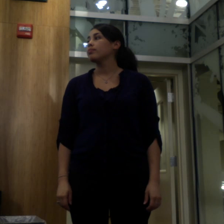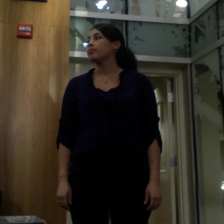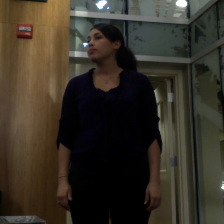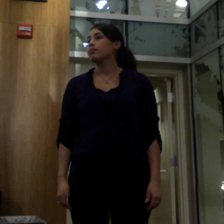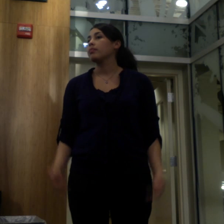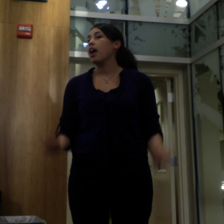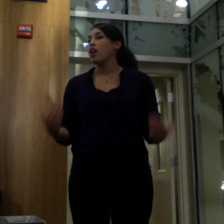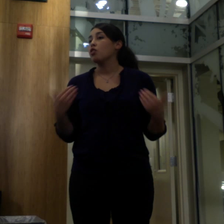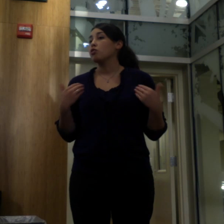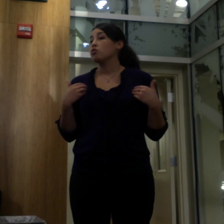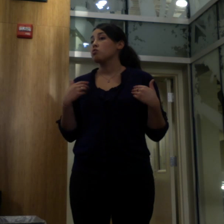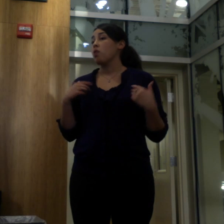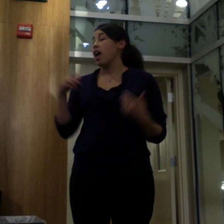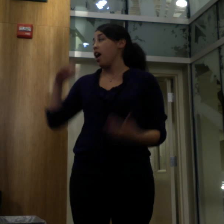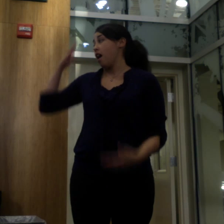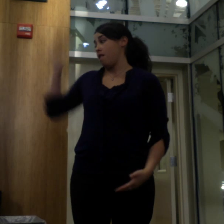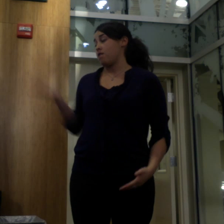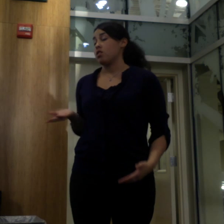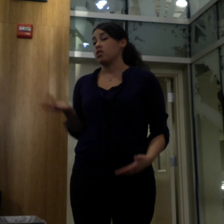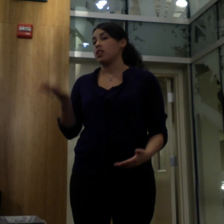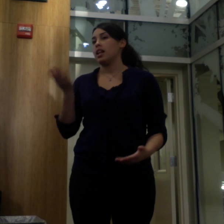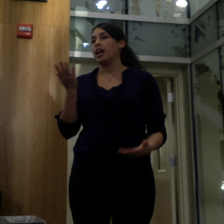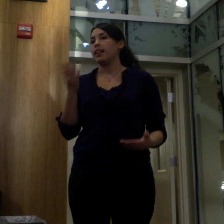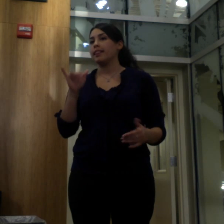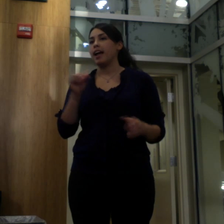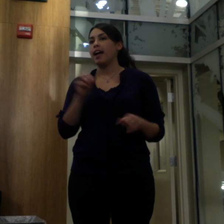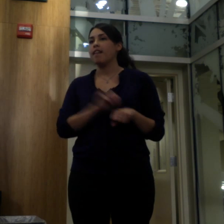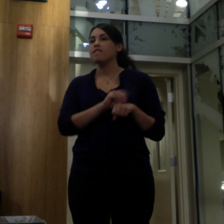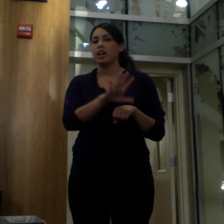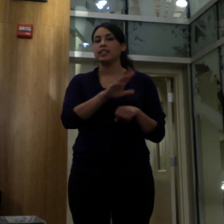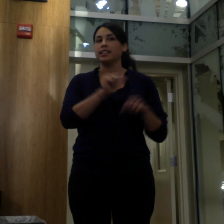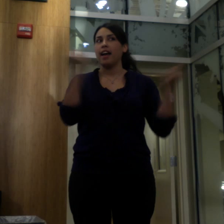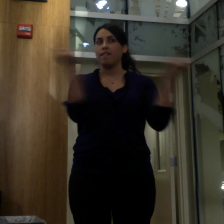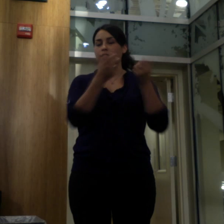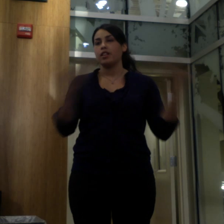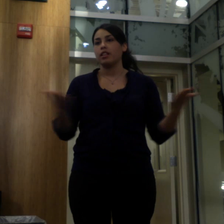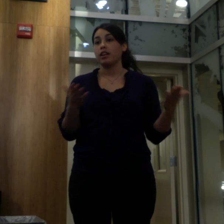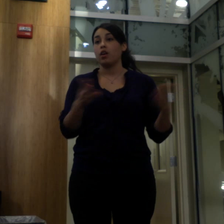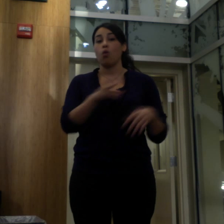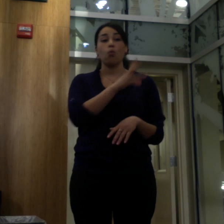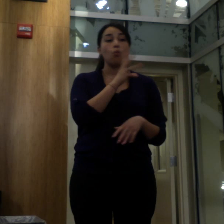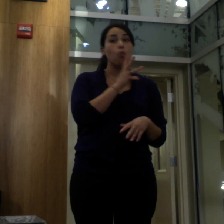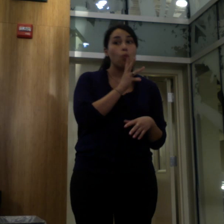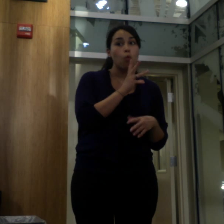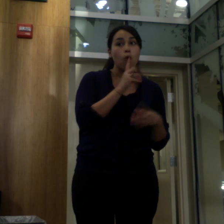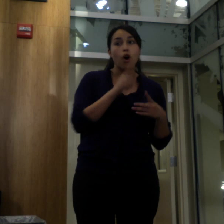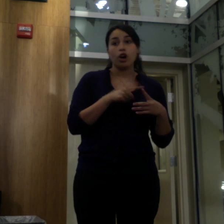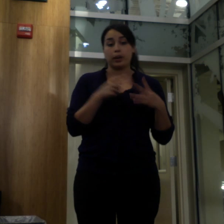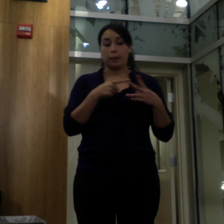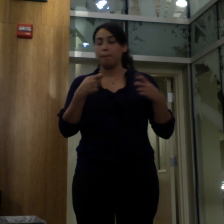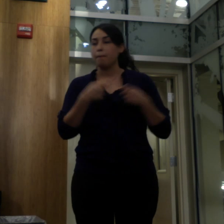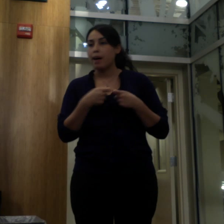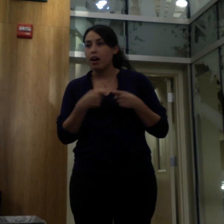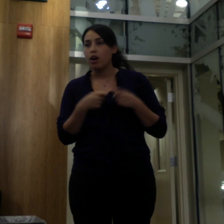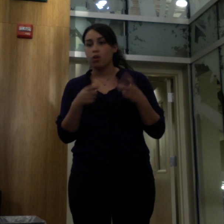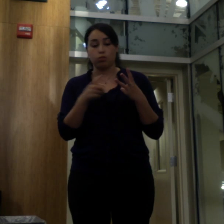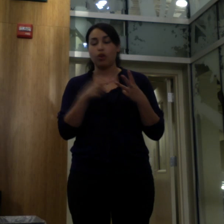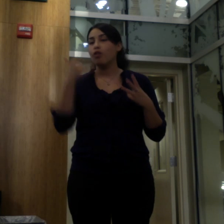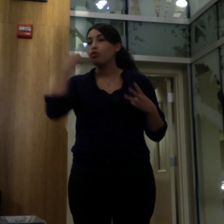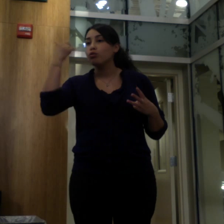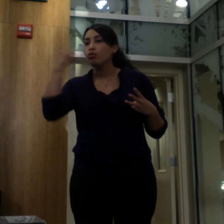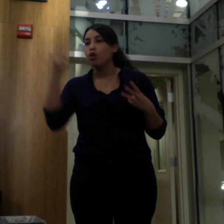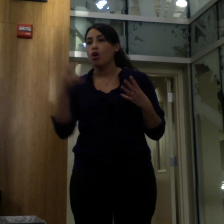those, that kind of, it affects everything. It affects our water supply, it affects our power, it affects our cell